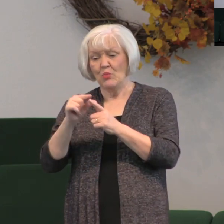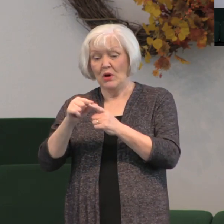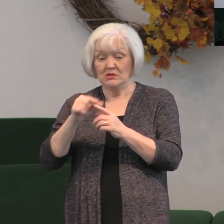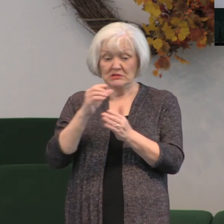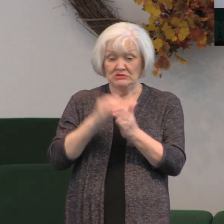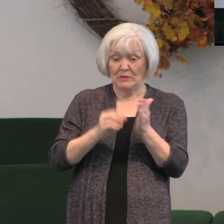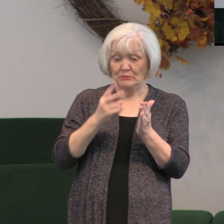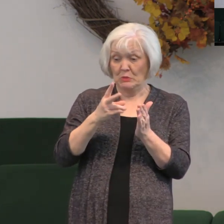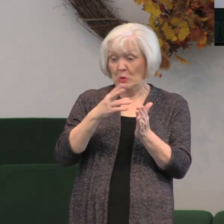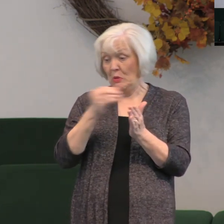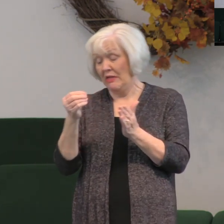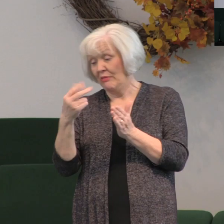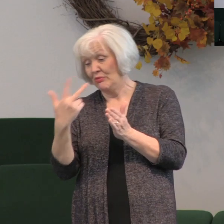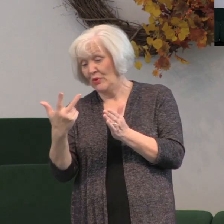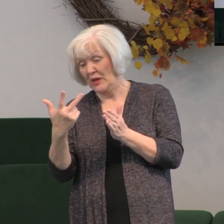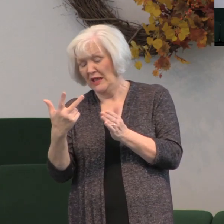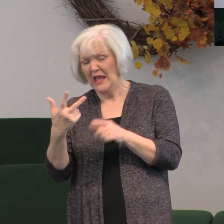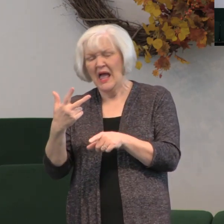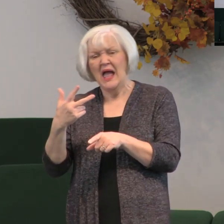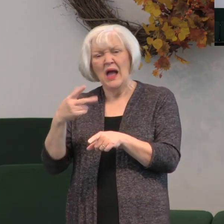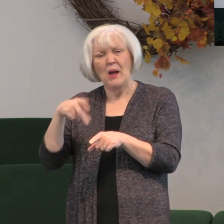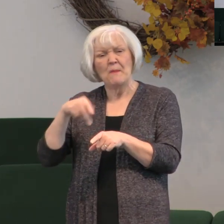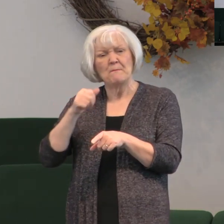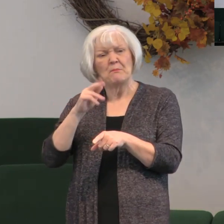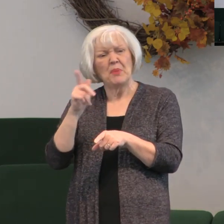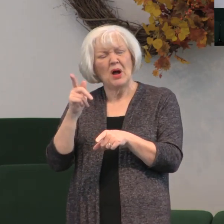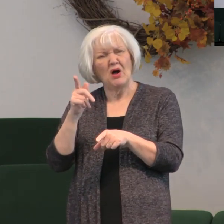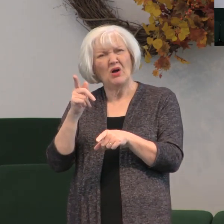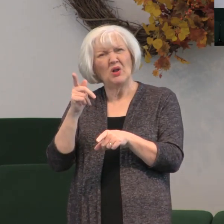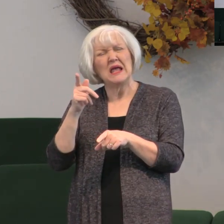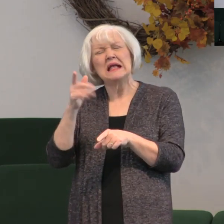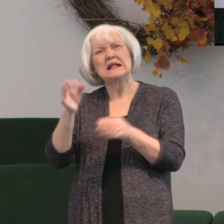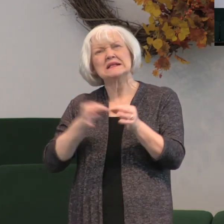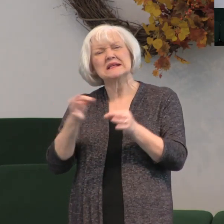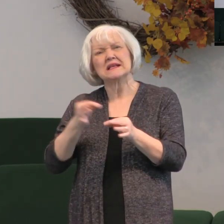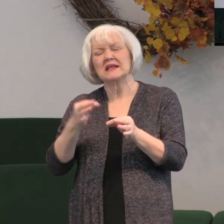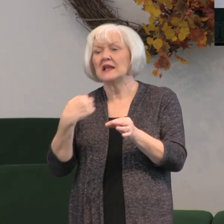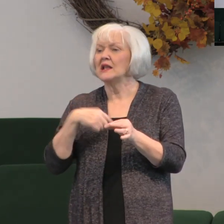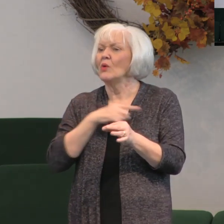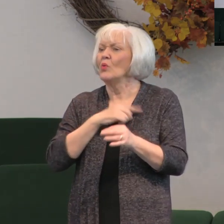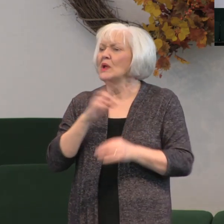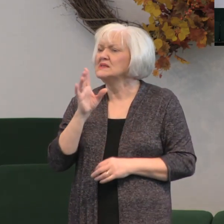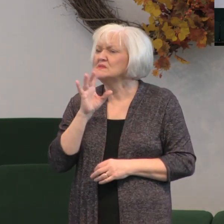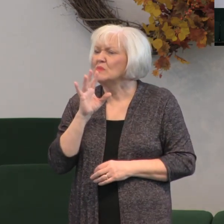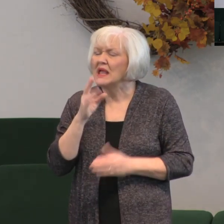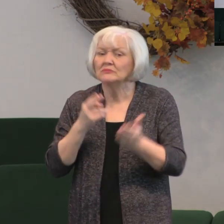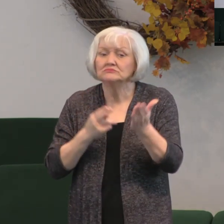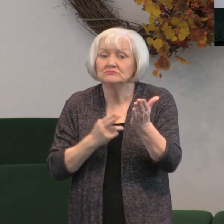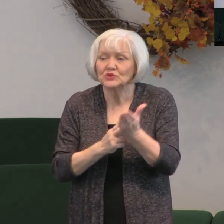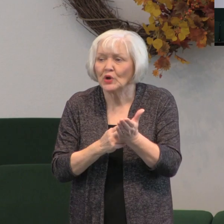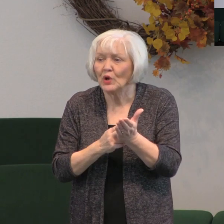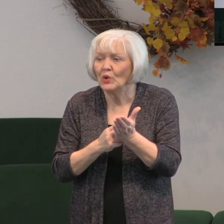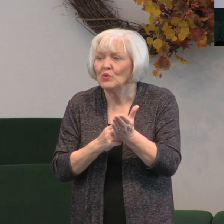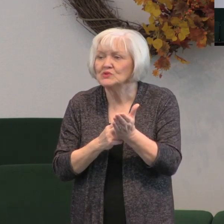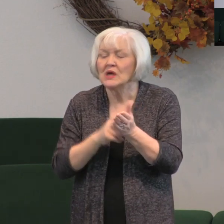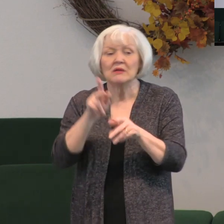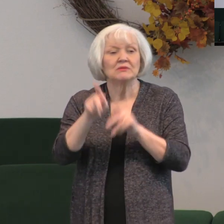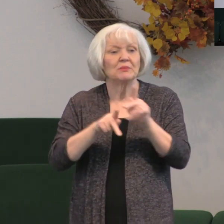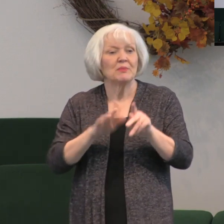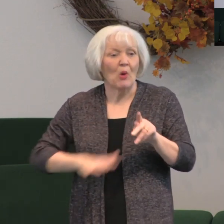Paul says as he is talking about this idea of us speaking these truths to people that are around